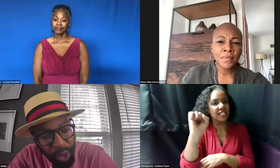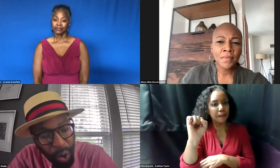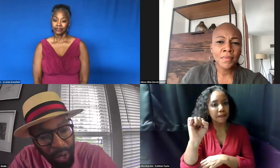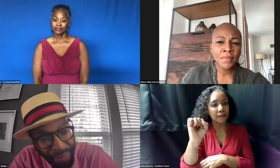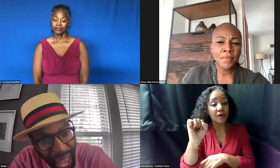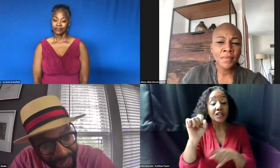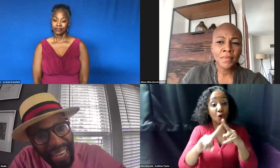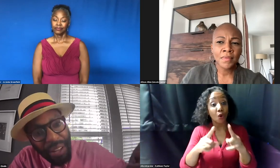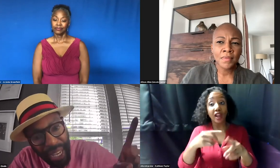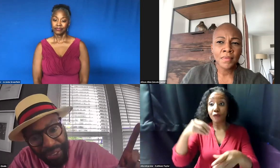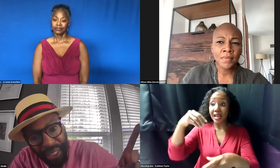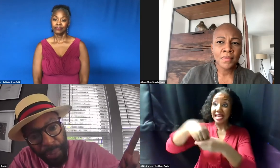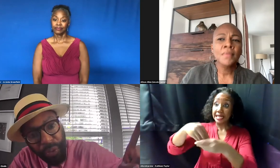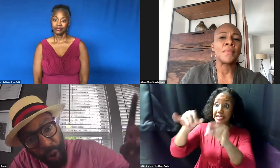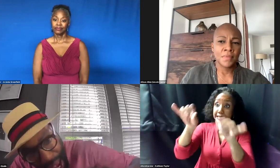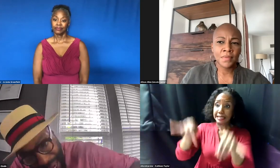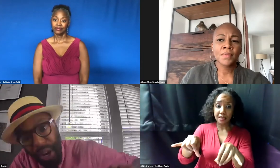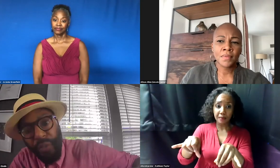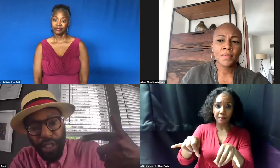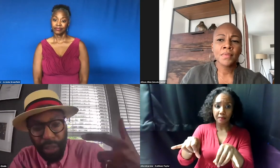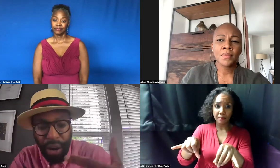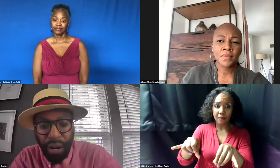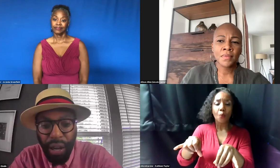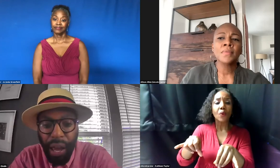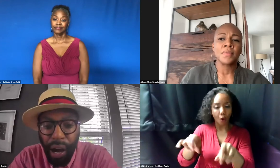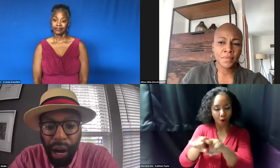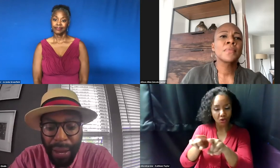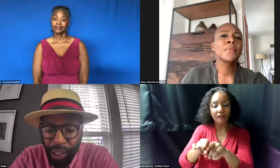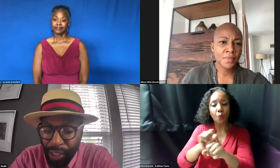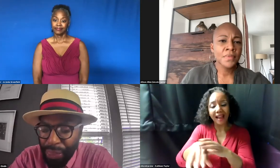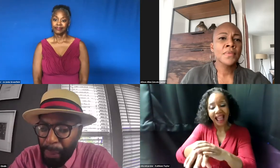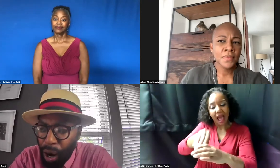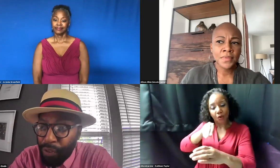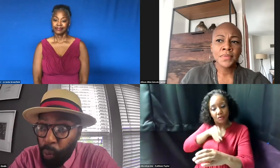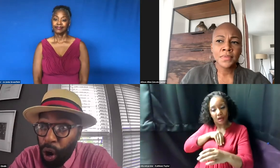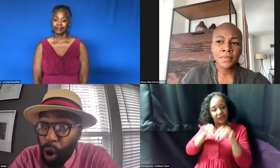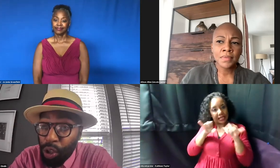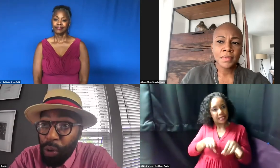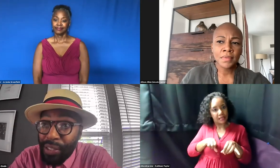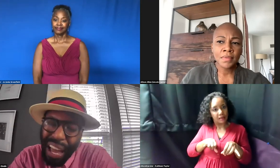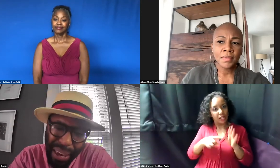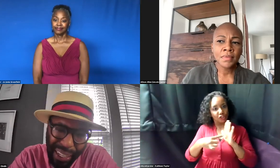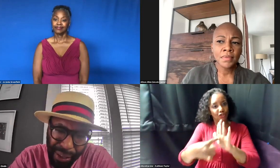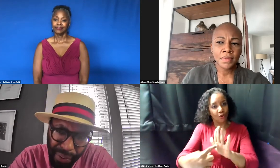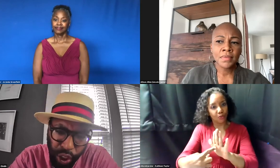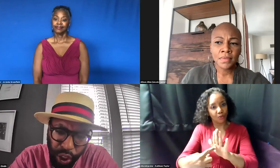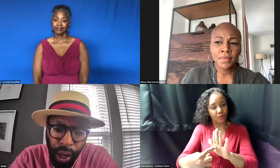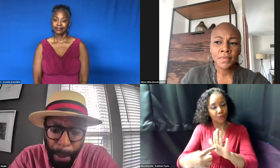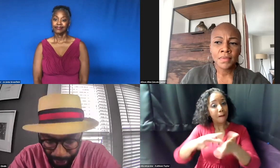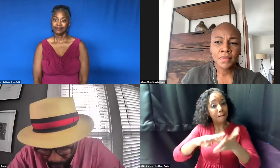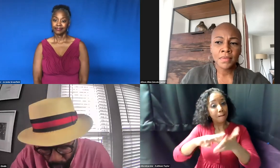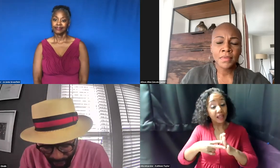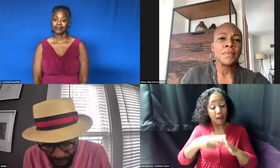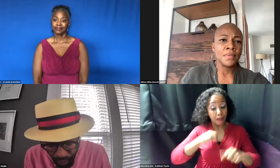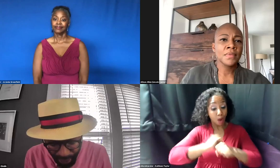systems, we also have to advocate outside of systems for allowing our voice to be heard. And so I think part of your work also is not making it individual,